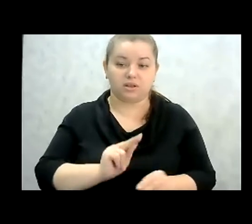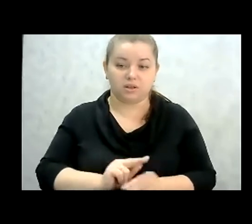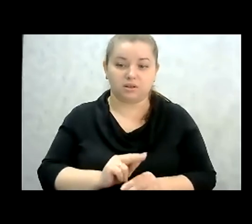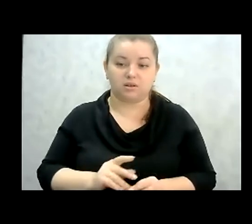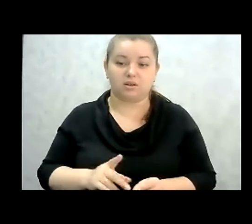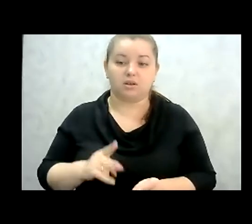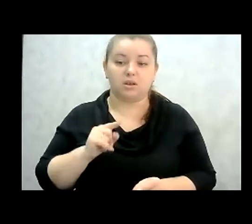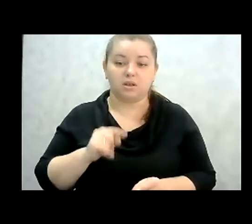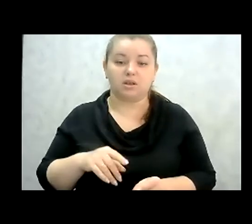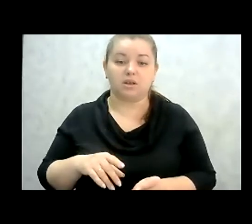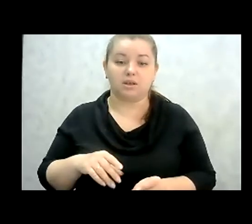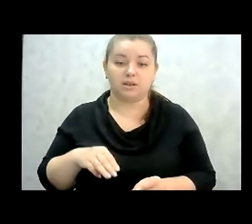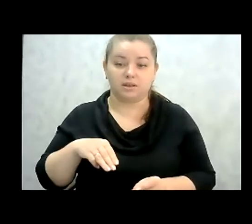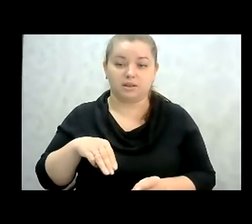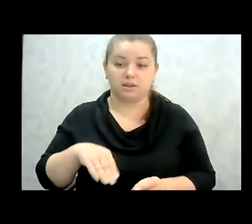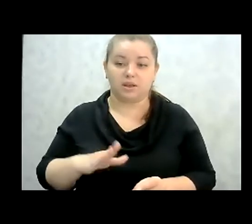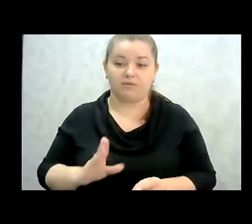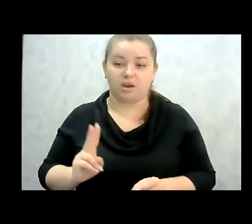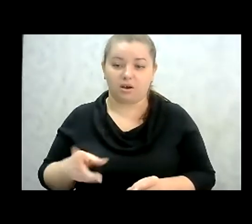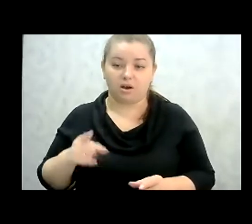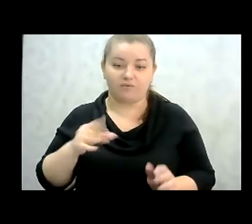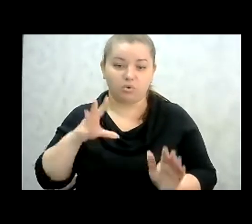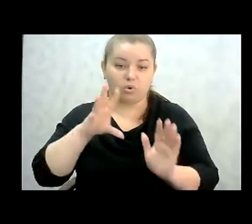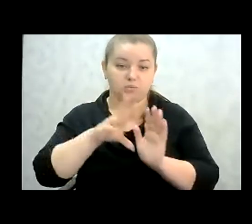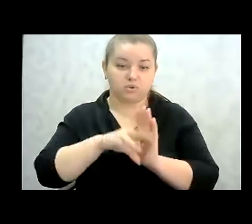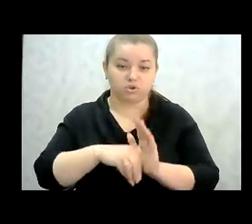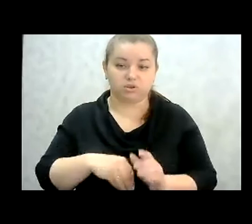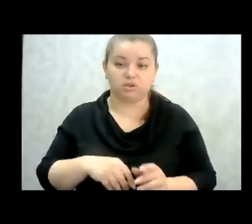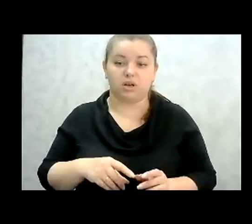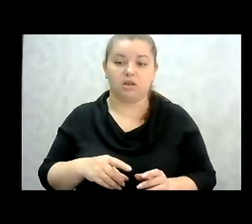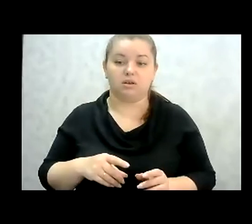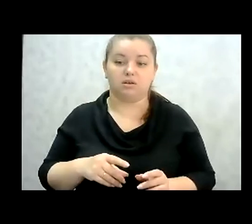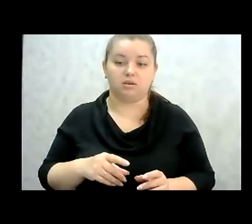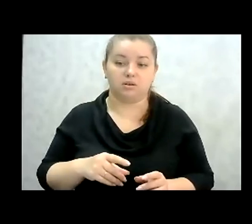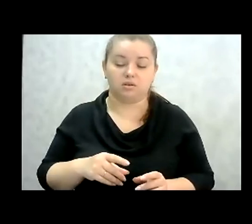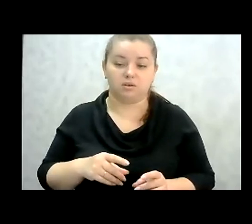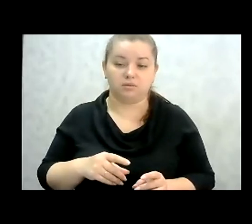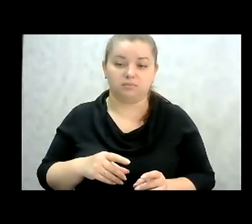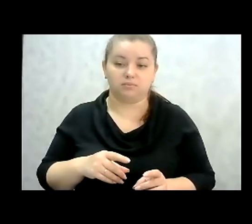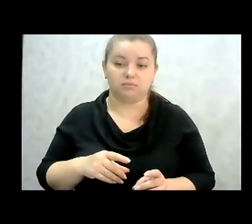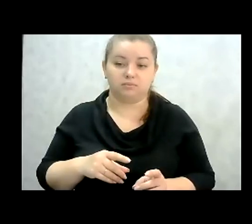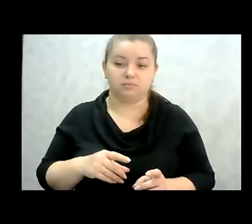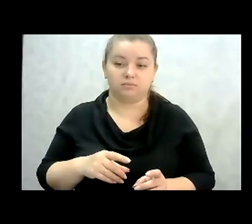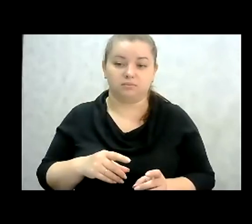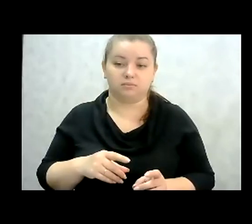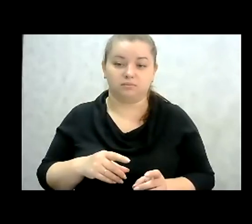raising the level of professionalism of the members of electoral commissions.